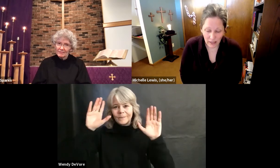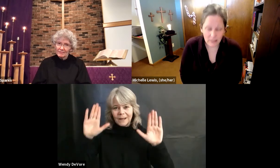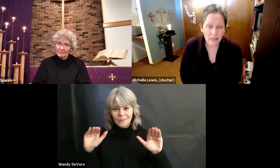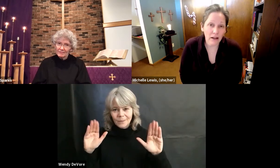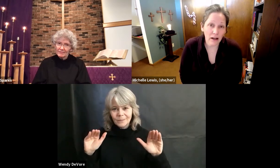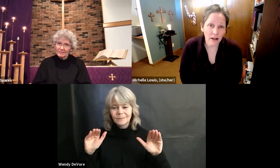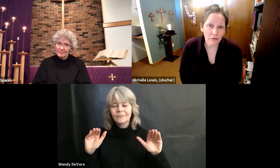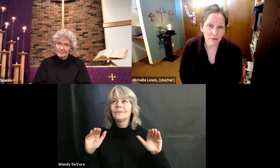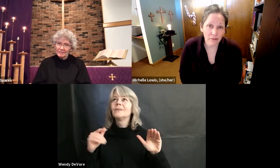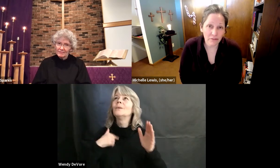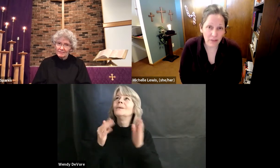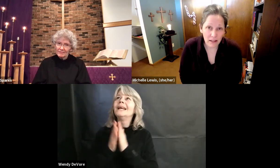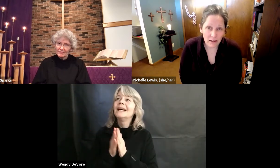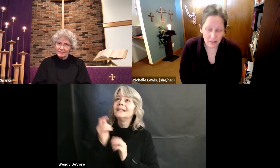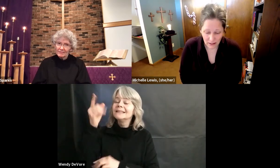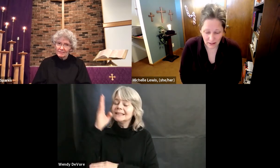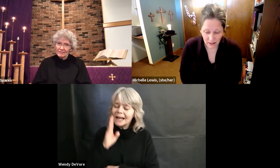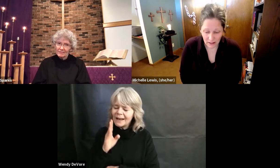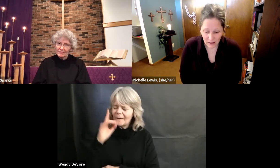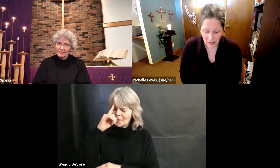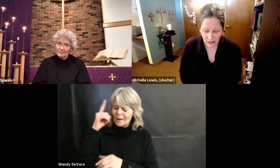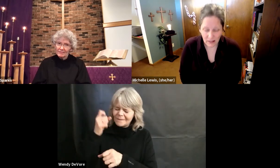We ask God for the faith